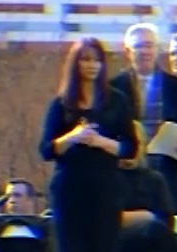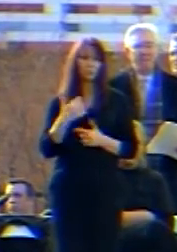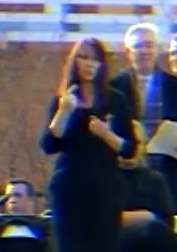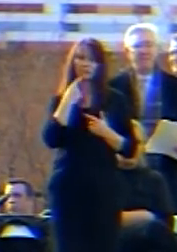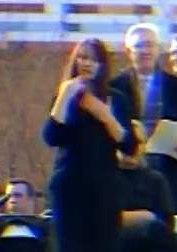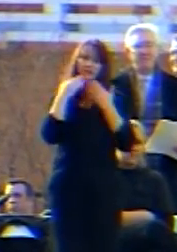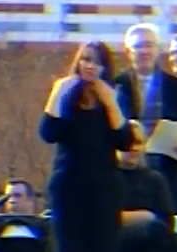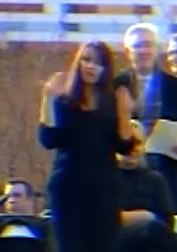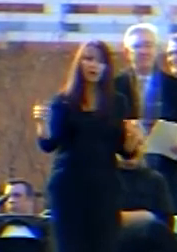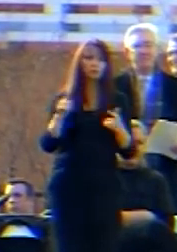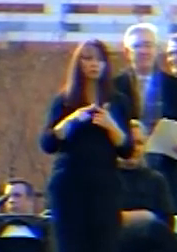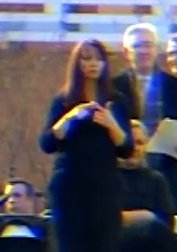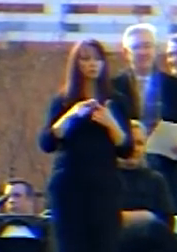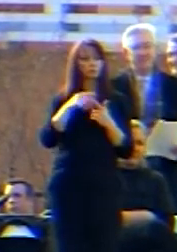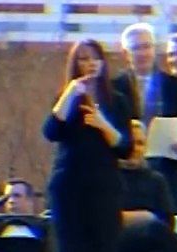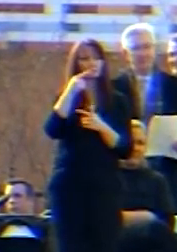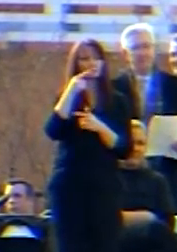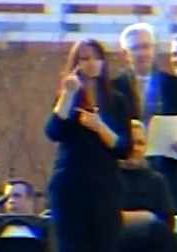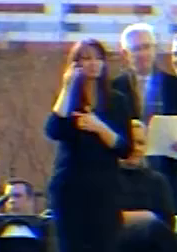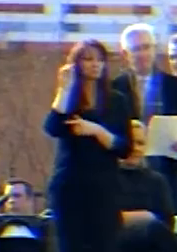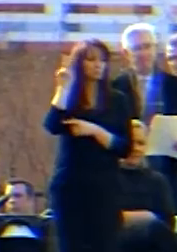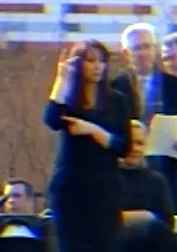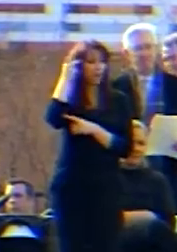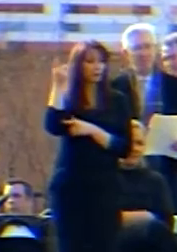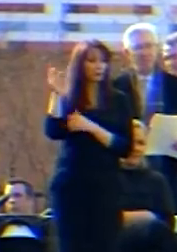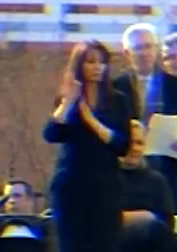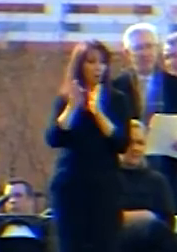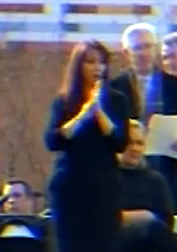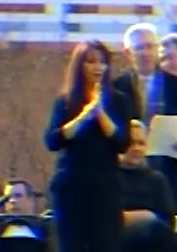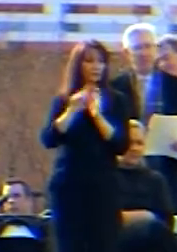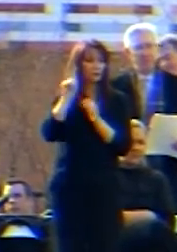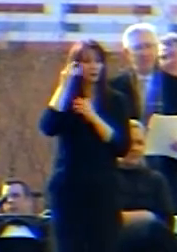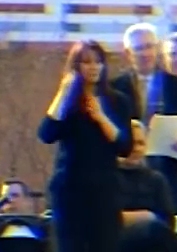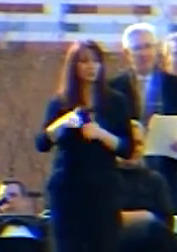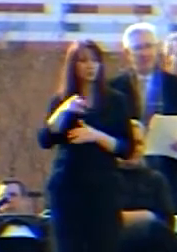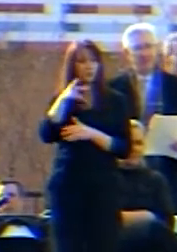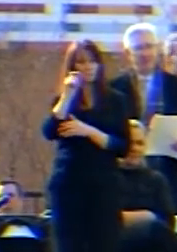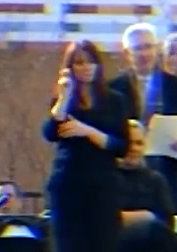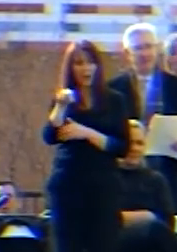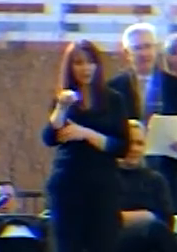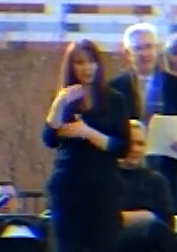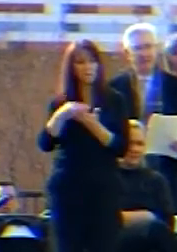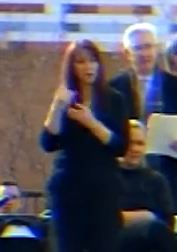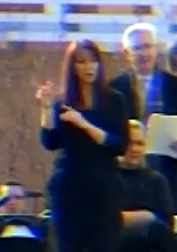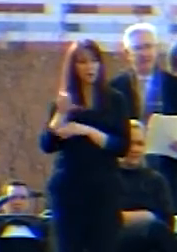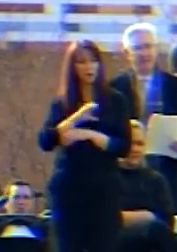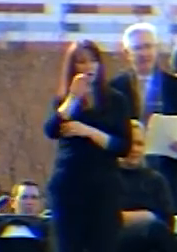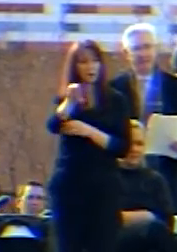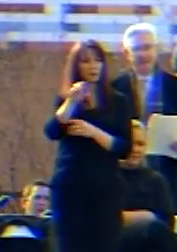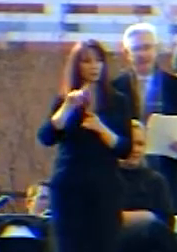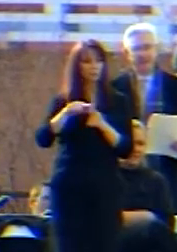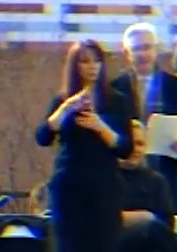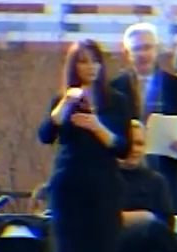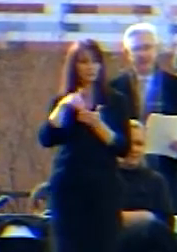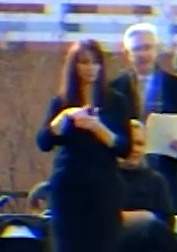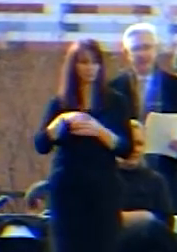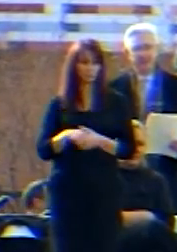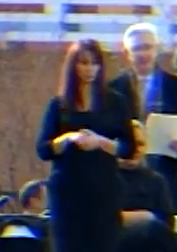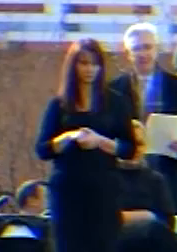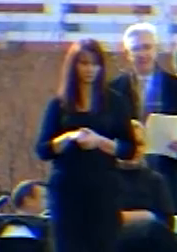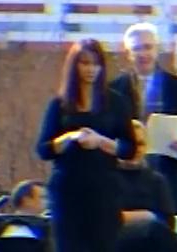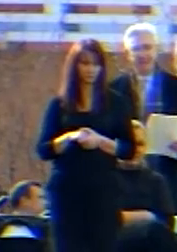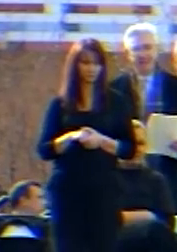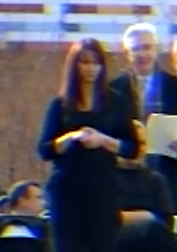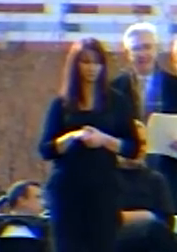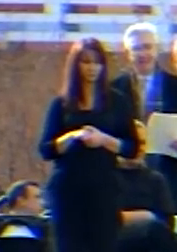We want to say thanks to the General Assembly, to Governor Patton, and the money that they placed, the confidence they placed in